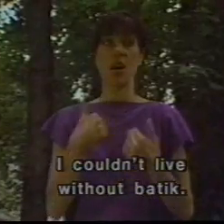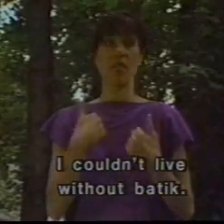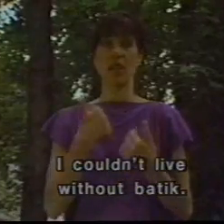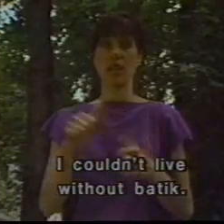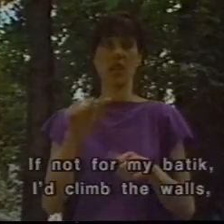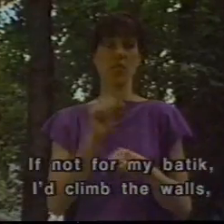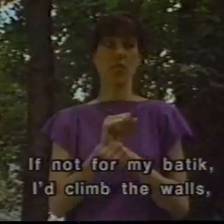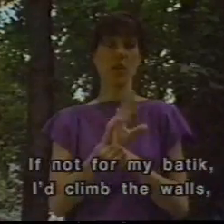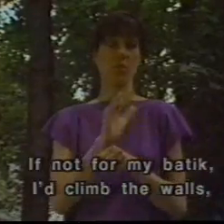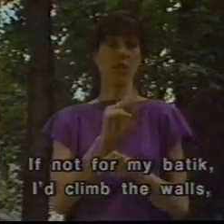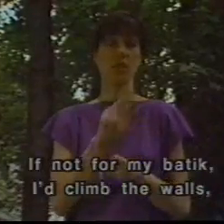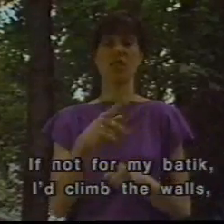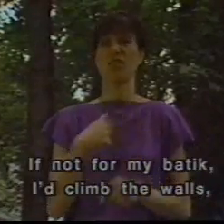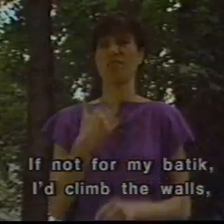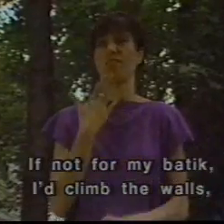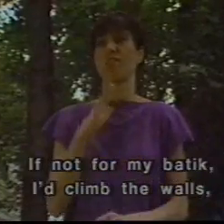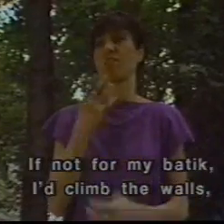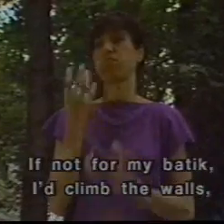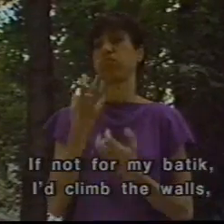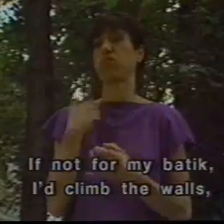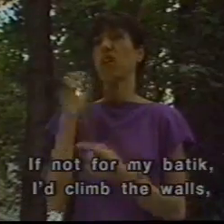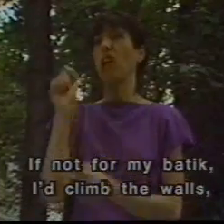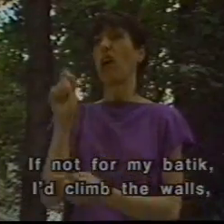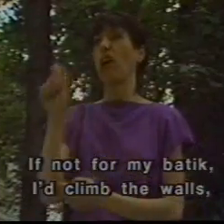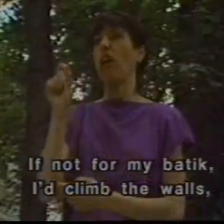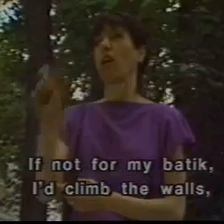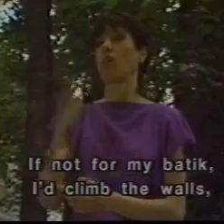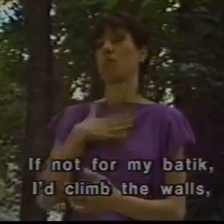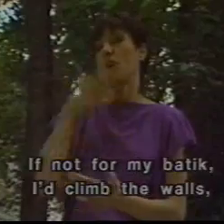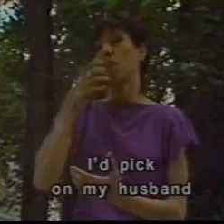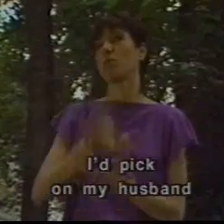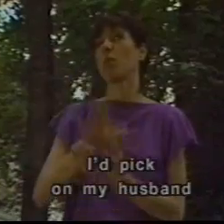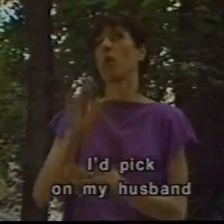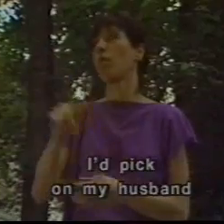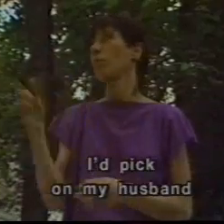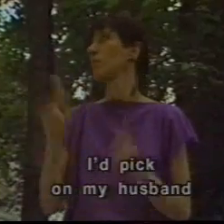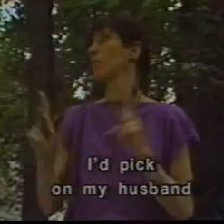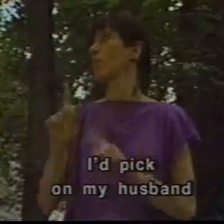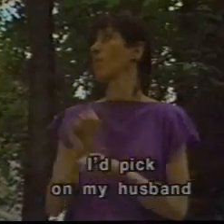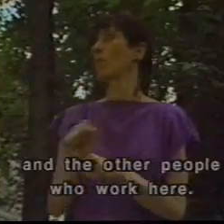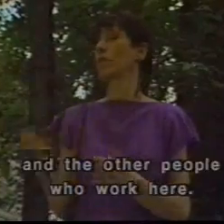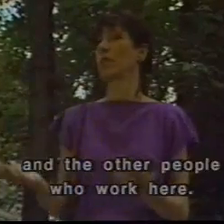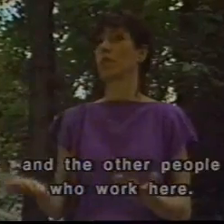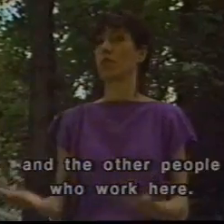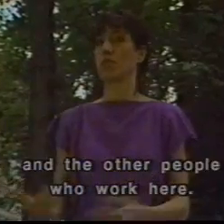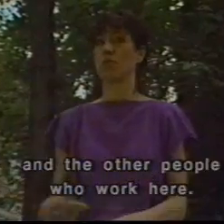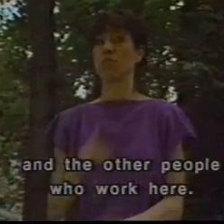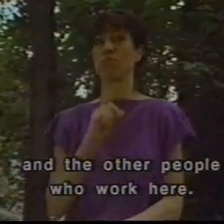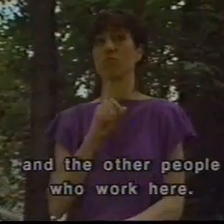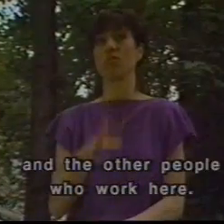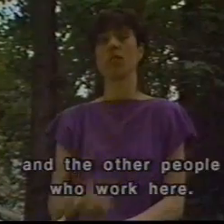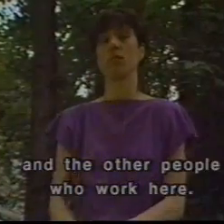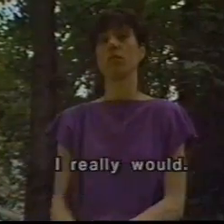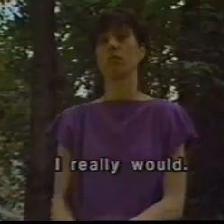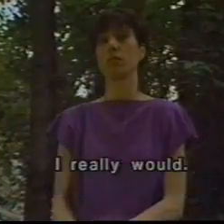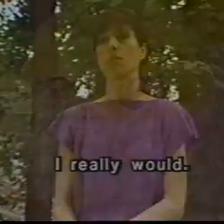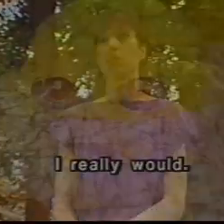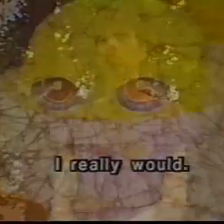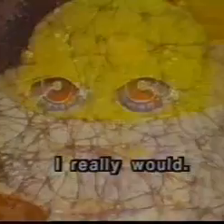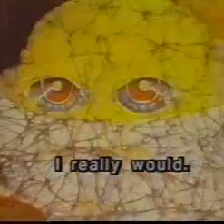If not for my batik, I'd climb the walls. I'd pick on my husband and the other people who work here. I really would.